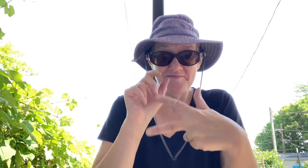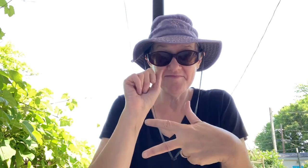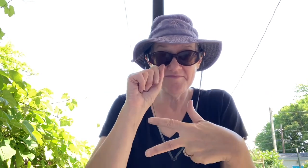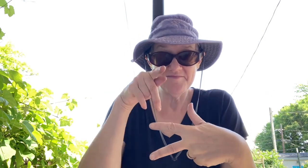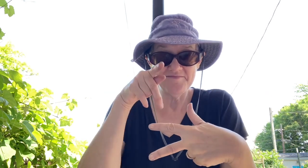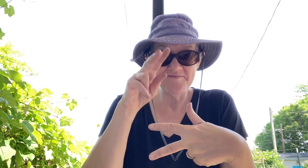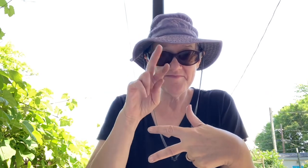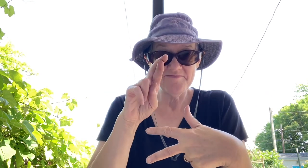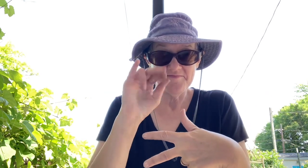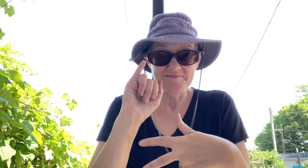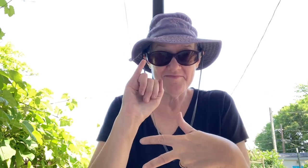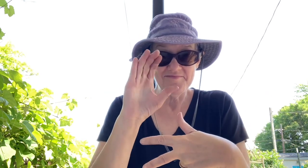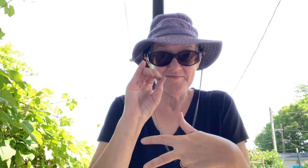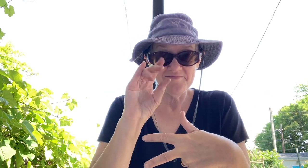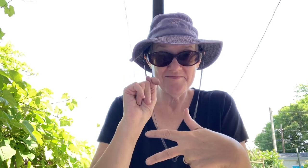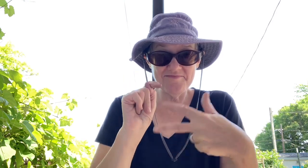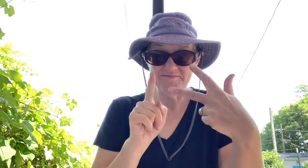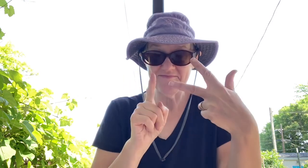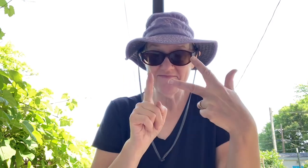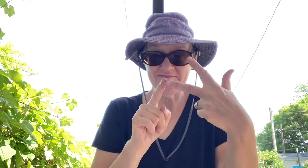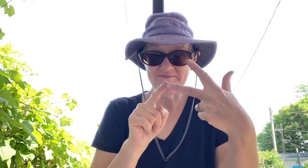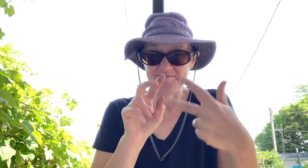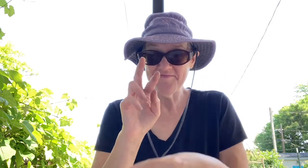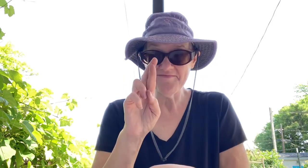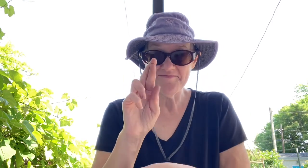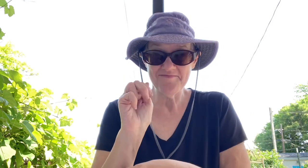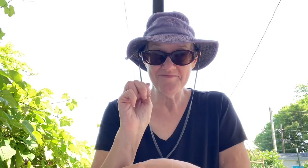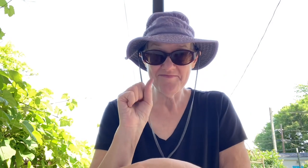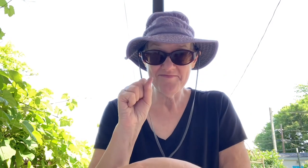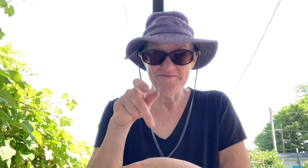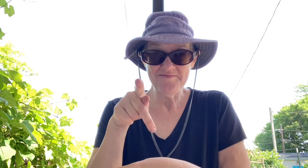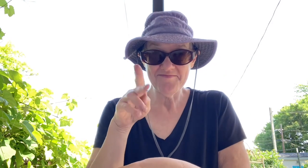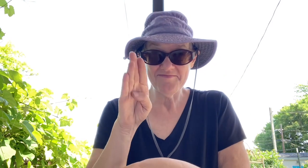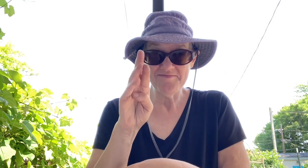blue, apricot, and raspberry.